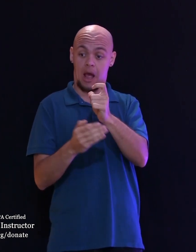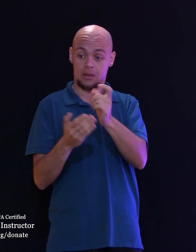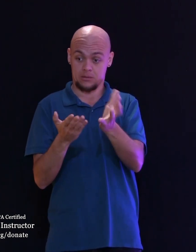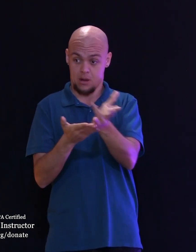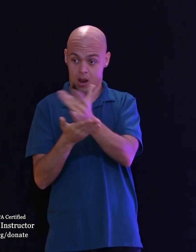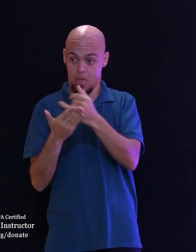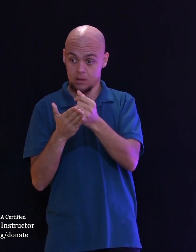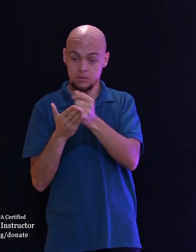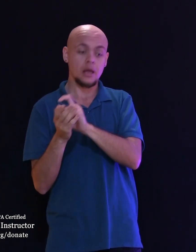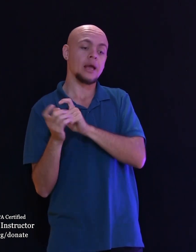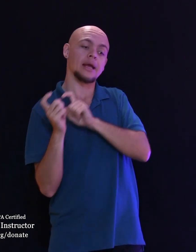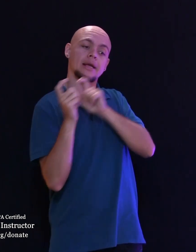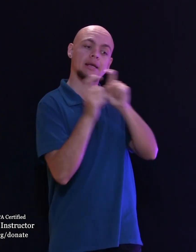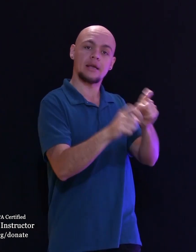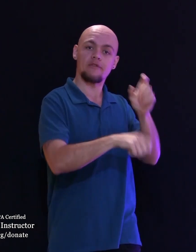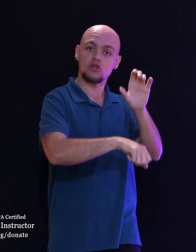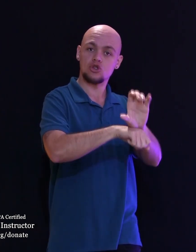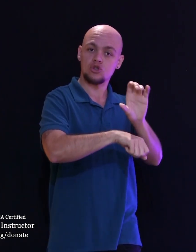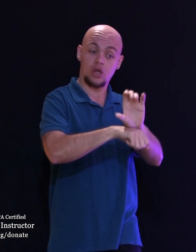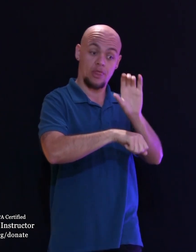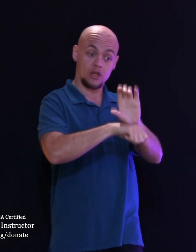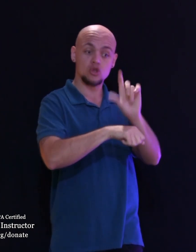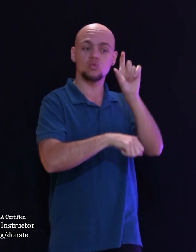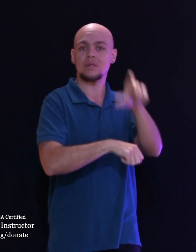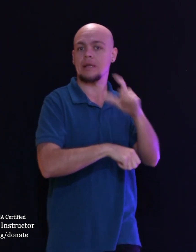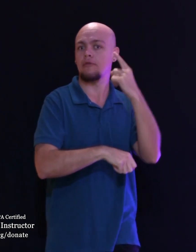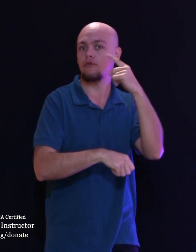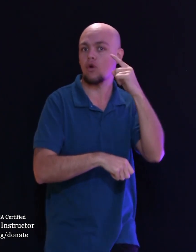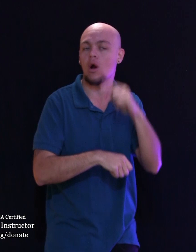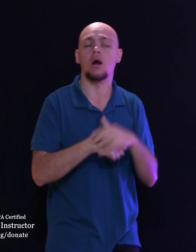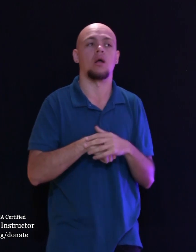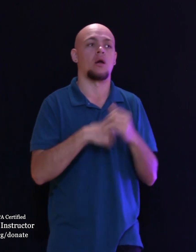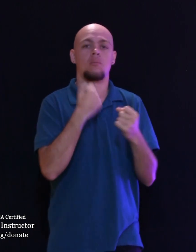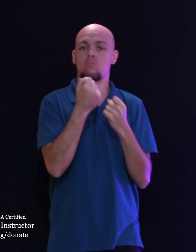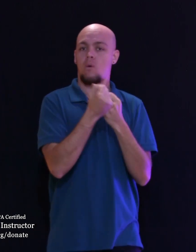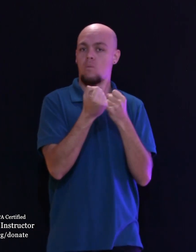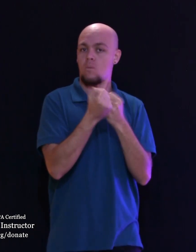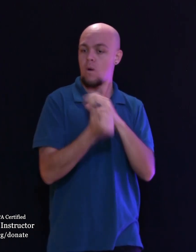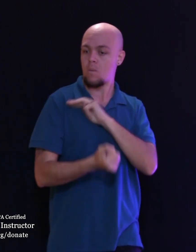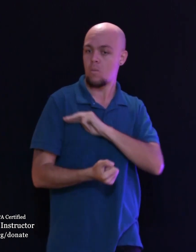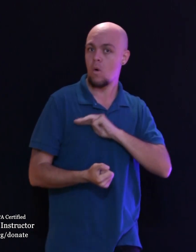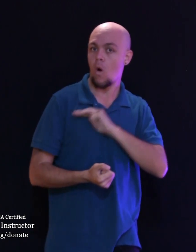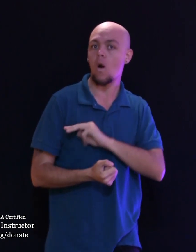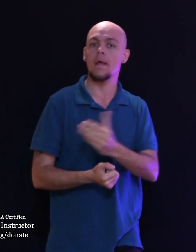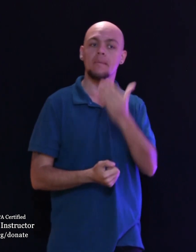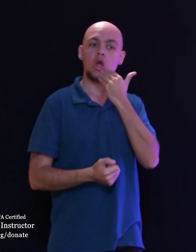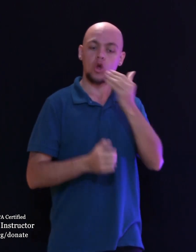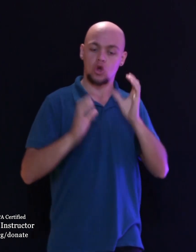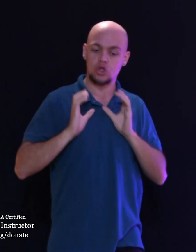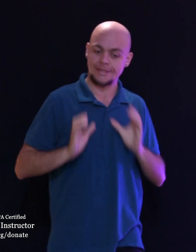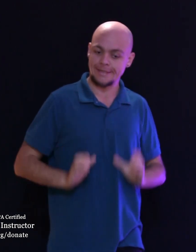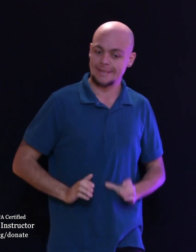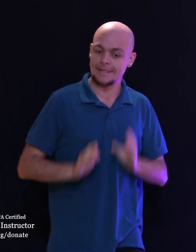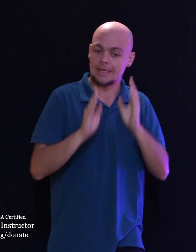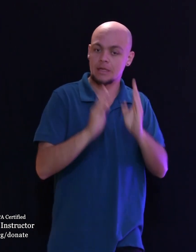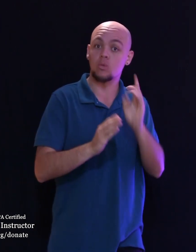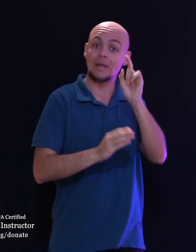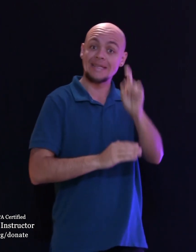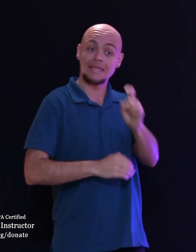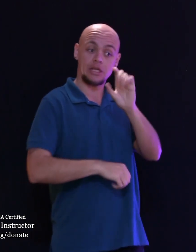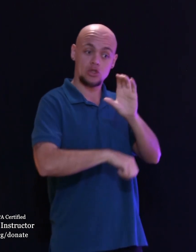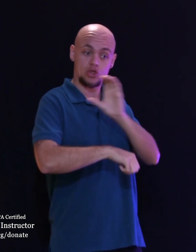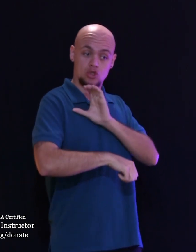church. Because we need churches. Churches help, promote morality and being good citizens and all those kind of things. So we do